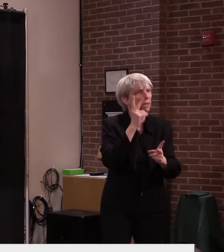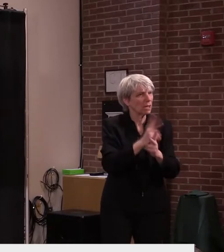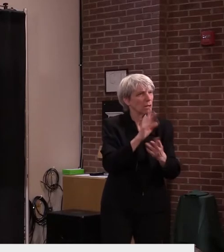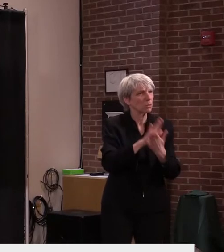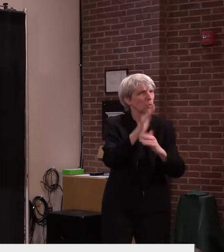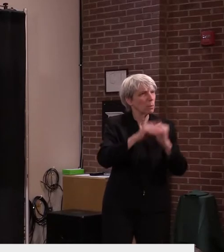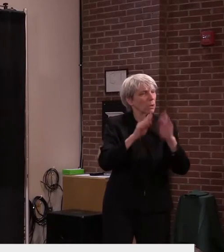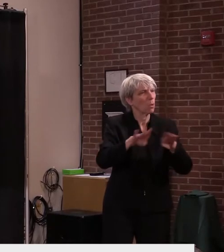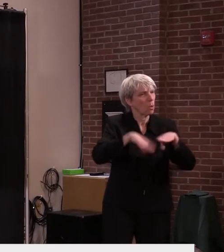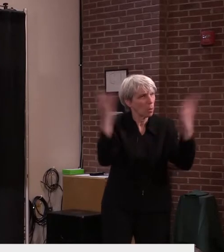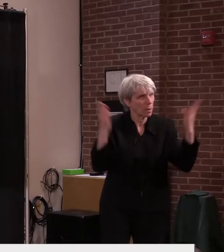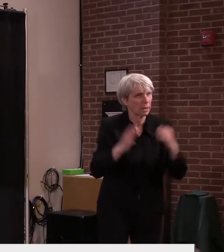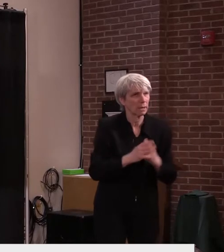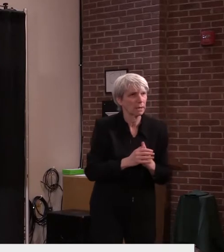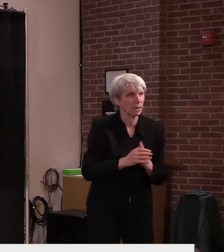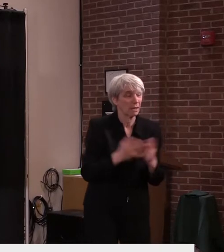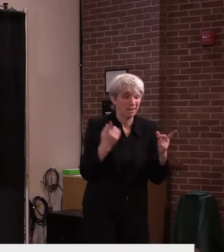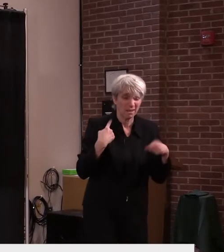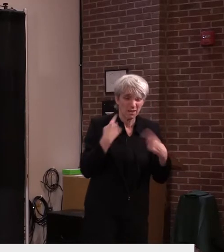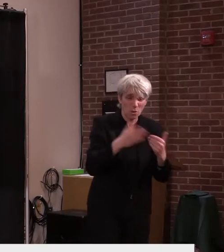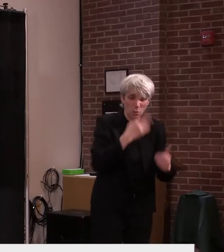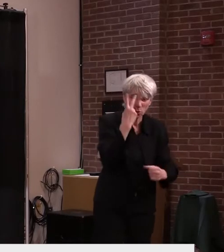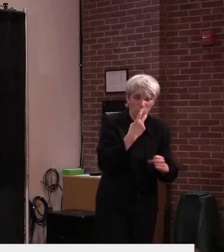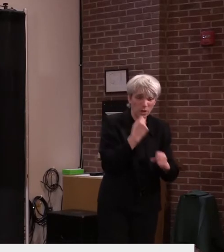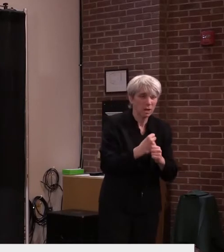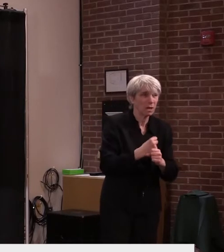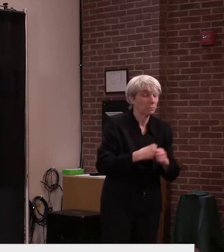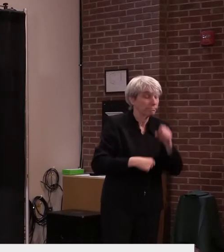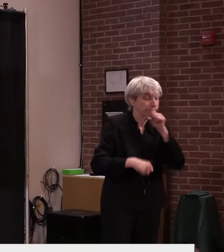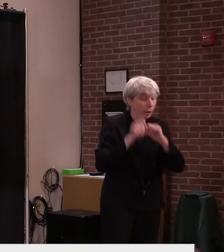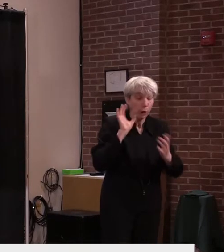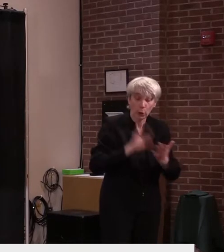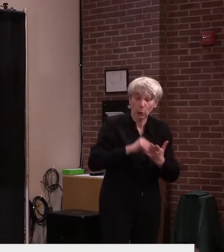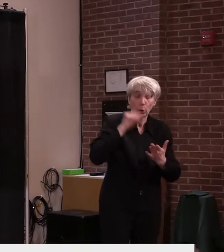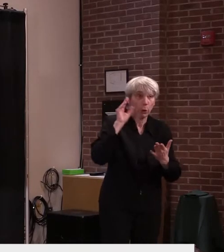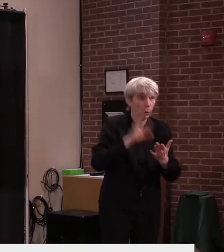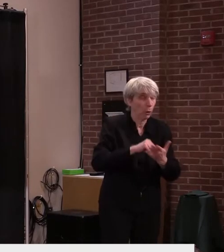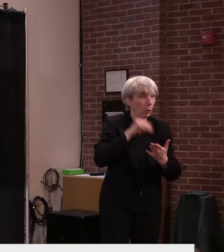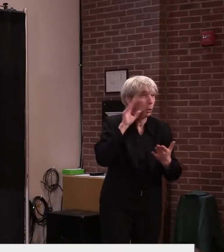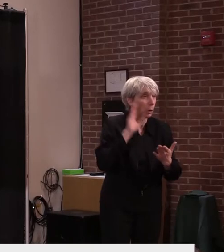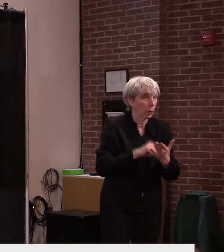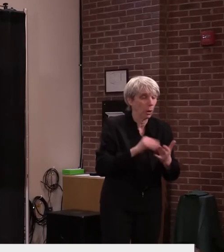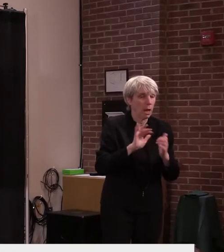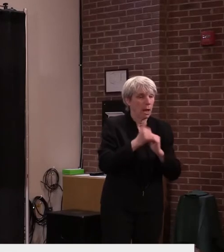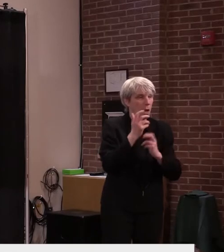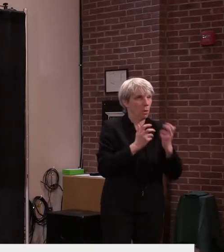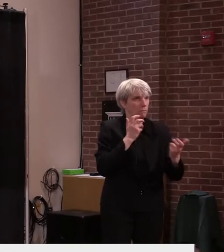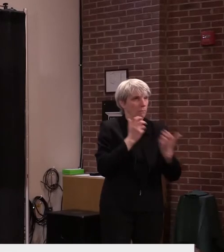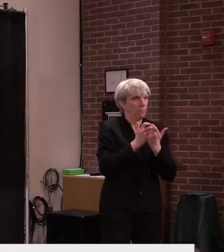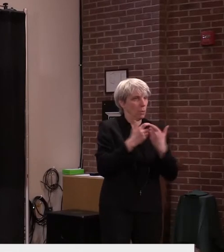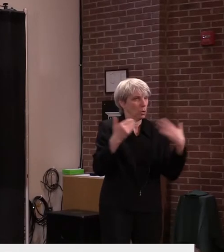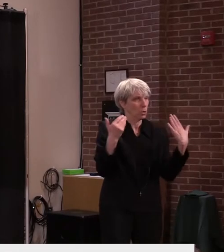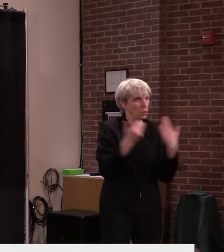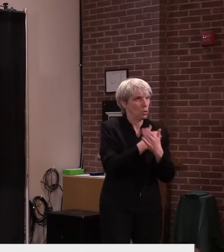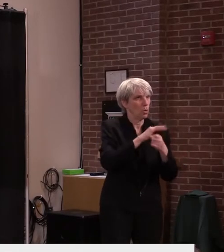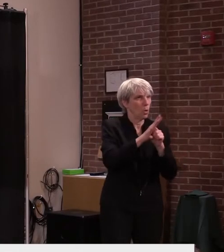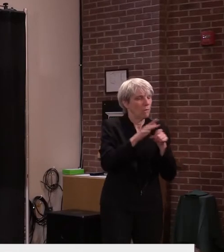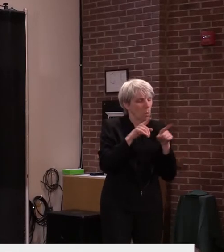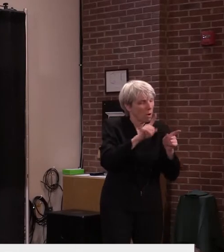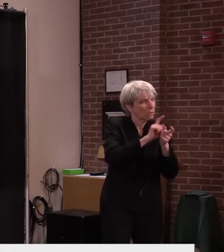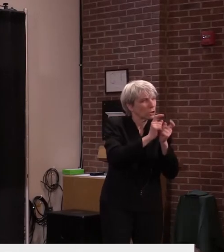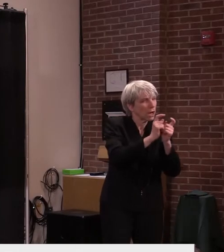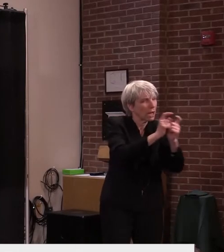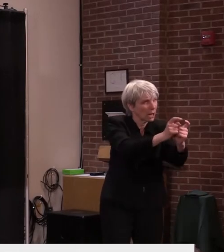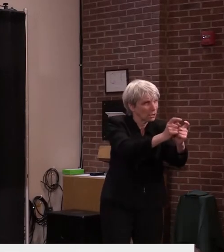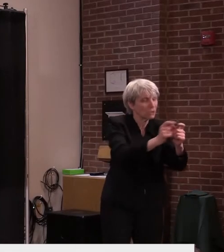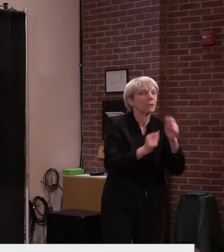time, building on our experience to date. That is why I'm here to present our updated approach, which builds on data